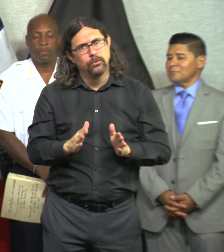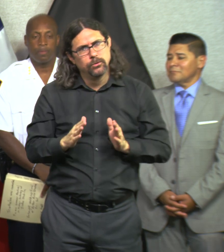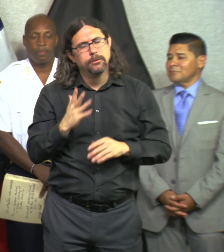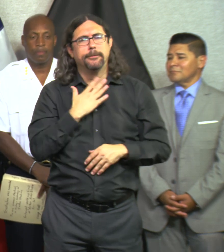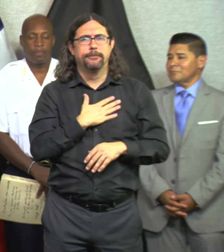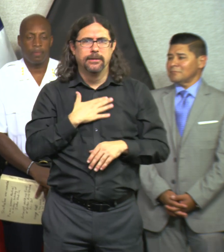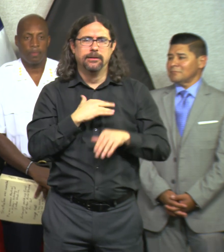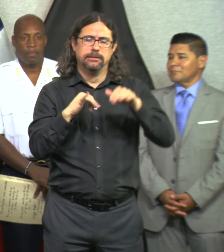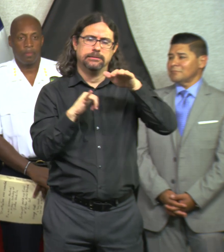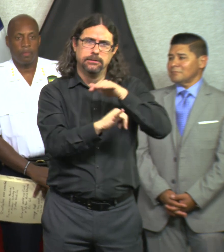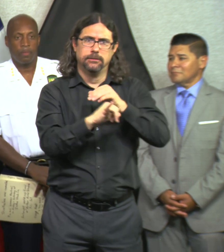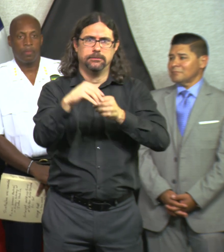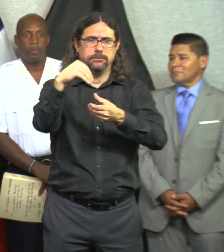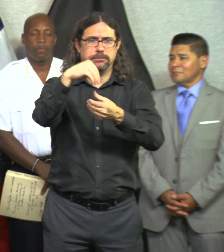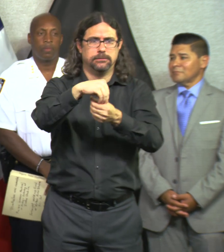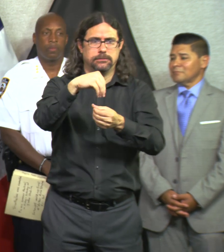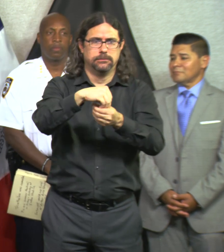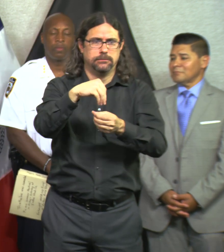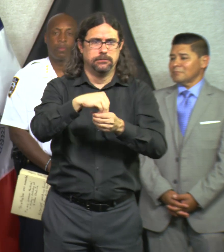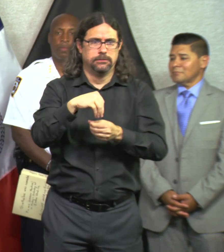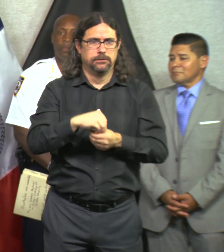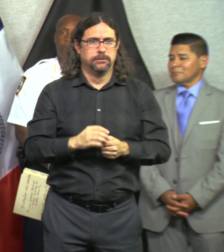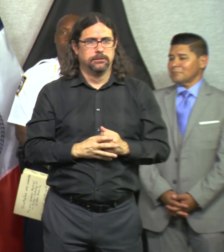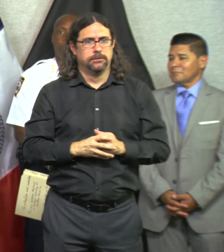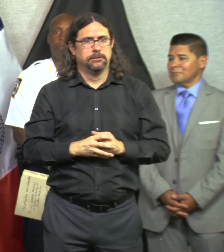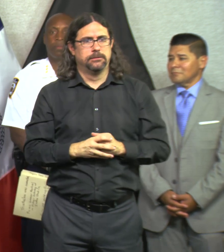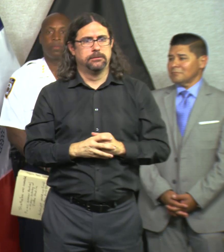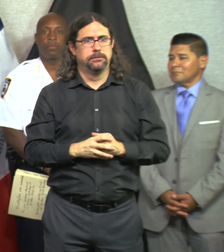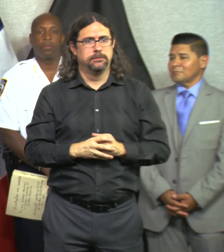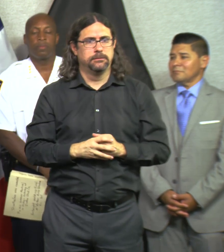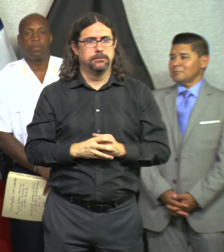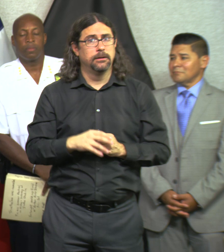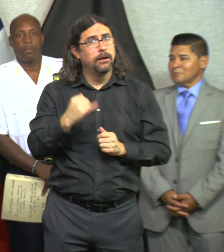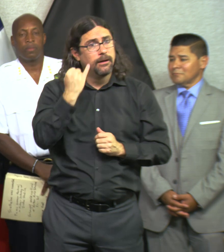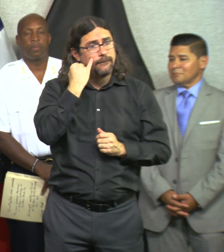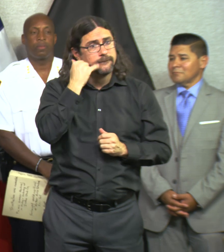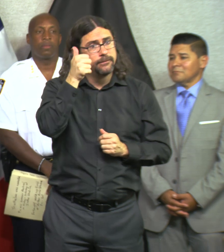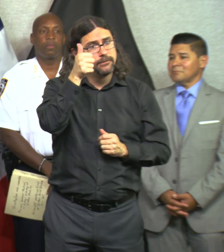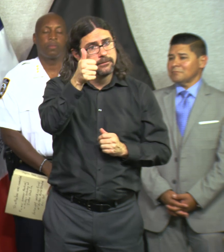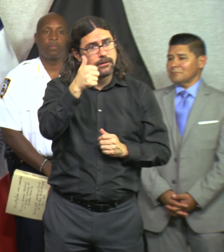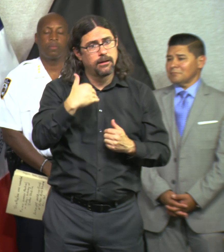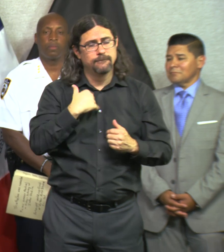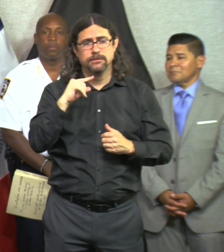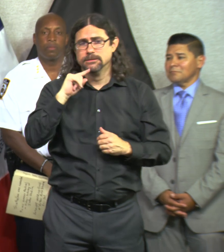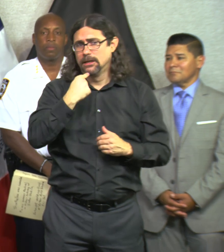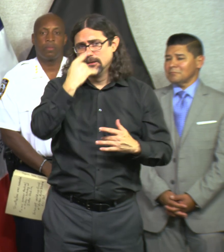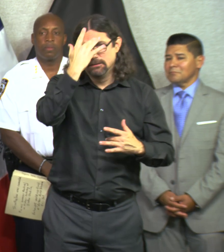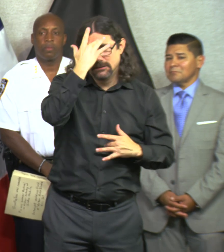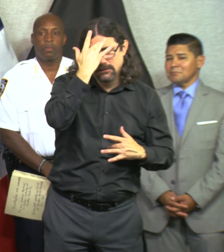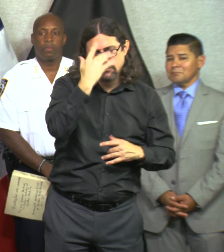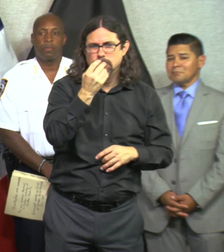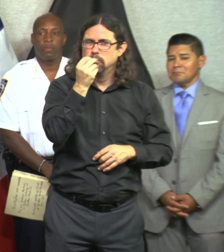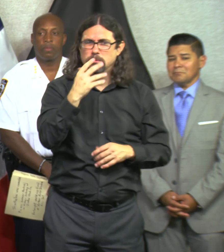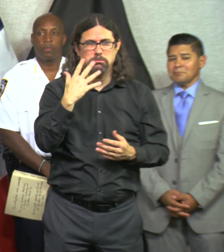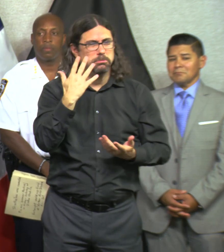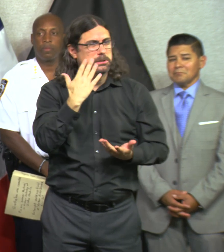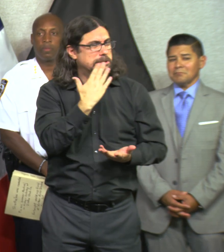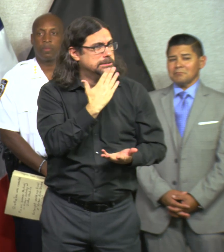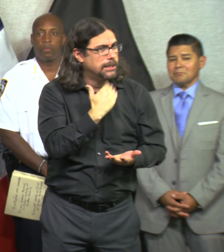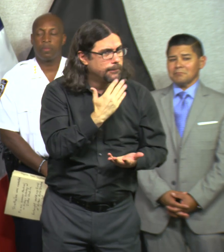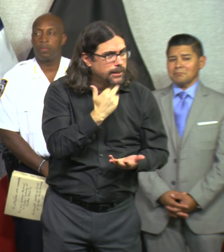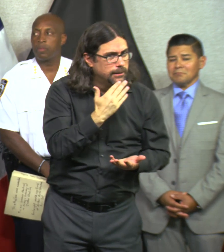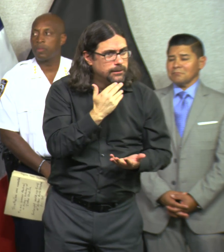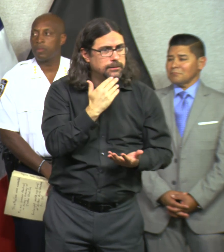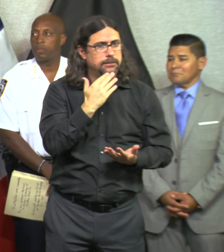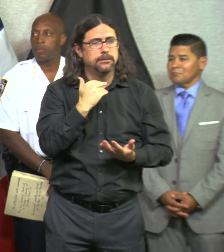elderly, if you have a chronic underlying illness such as asthma, diabetes, kidney disease. All of those put